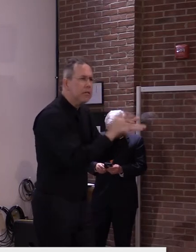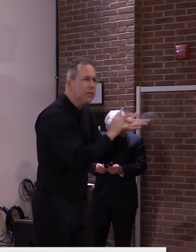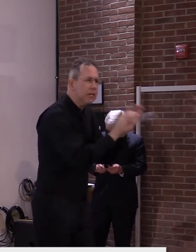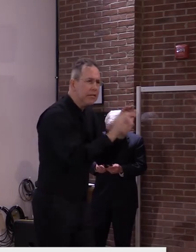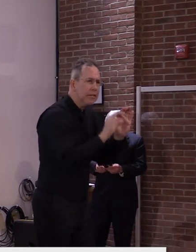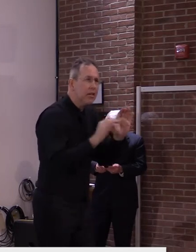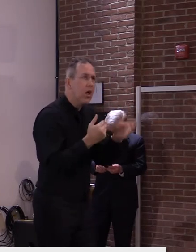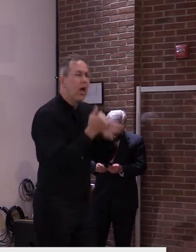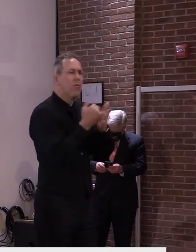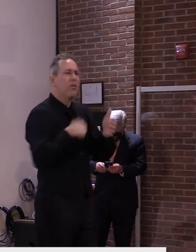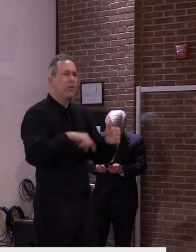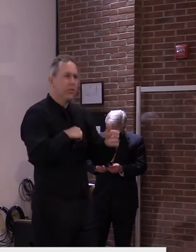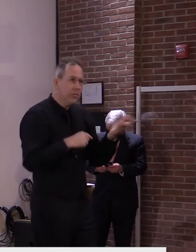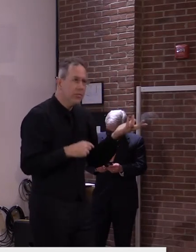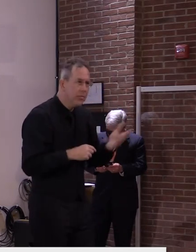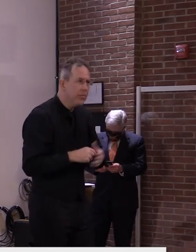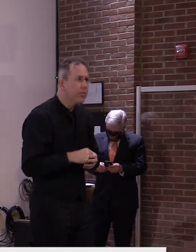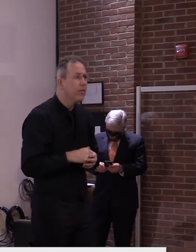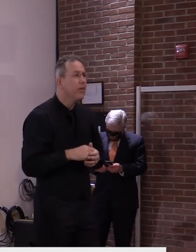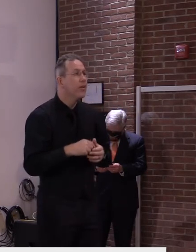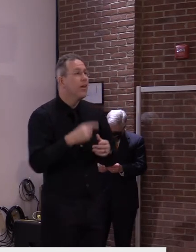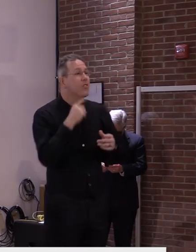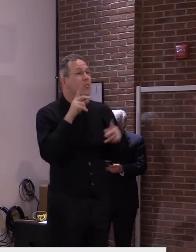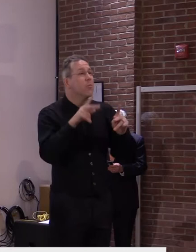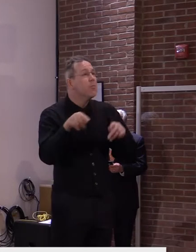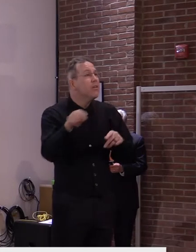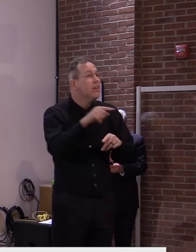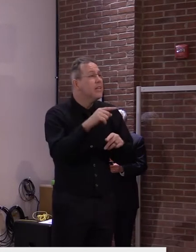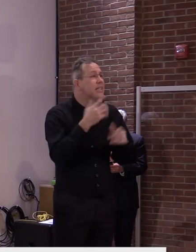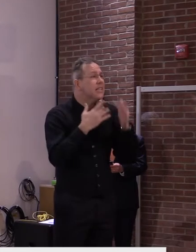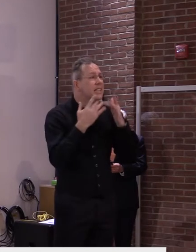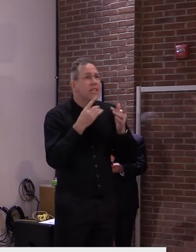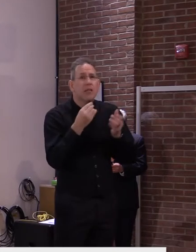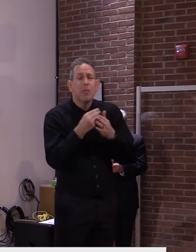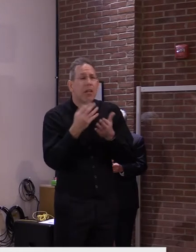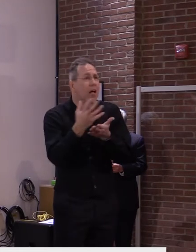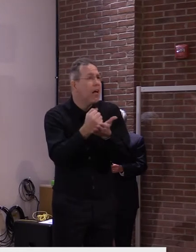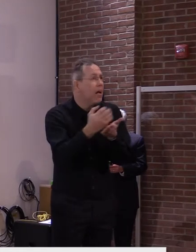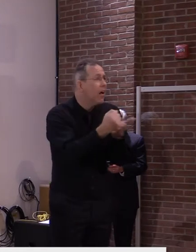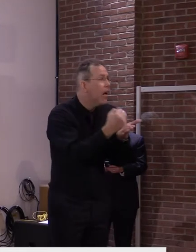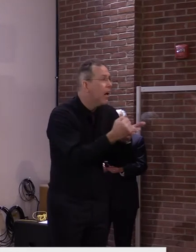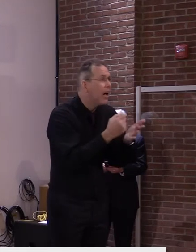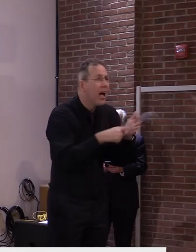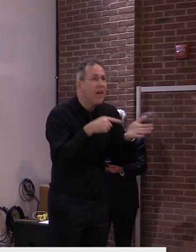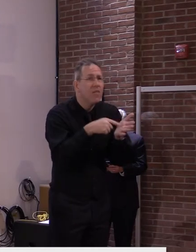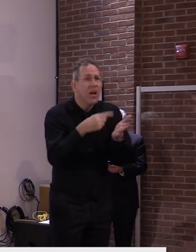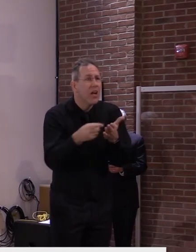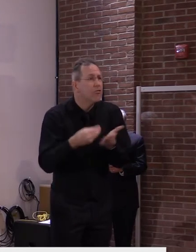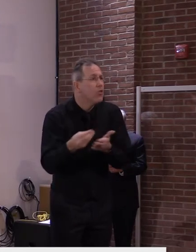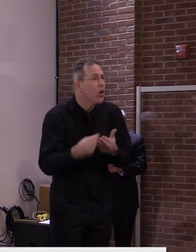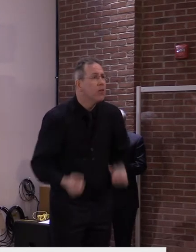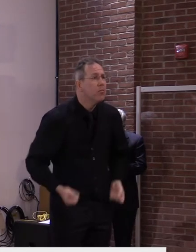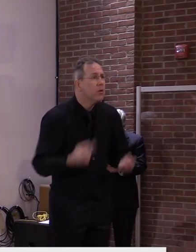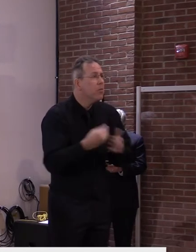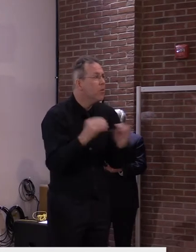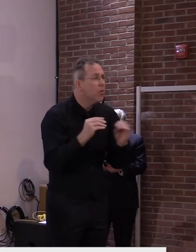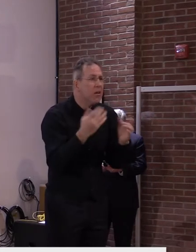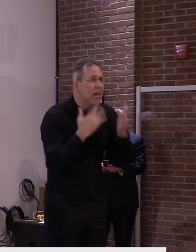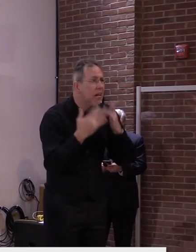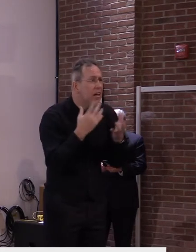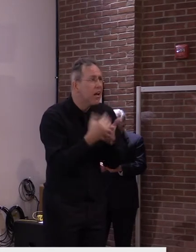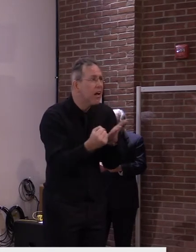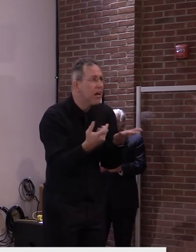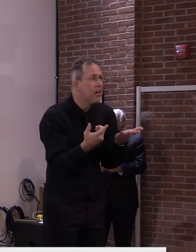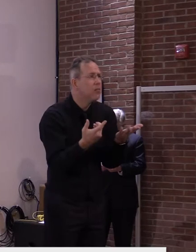sustainable. So I don't want to make any mistakes as we work our way through this. And we should have the conversations, but let's not take too